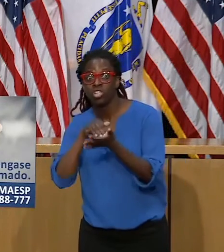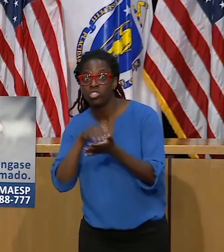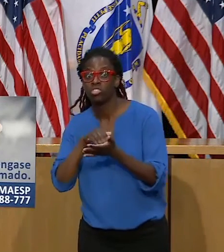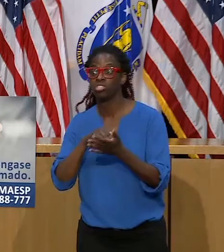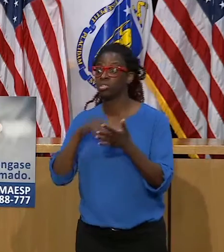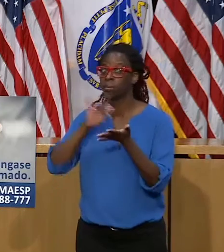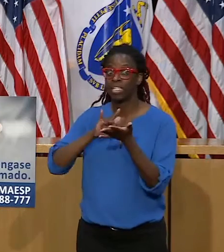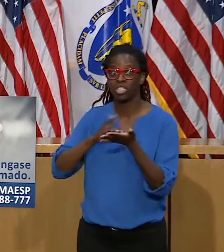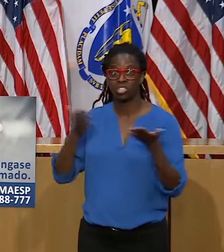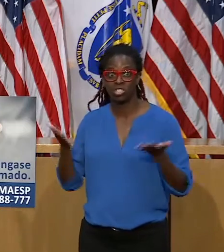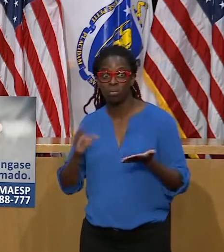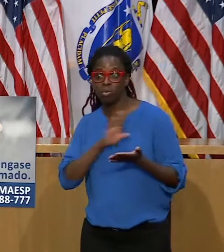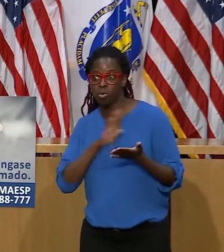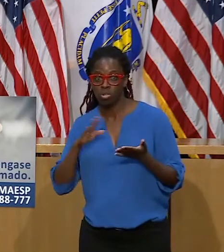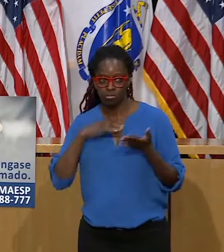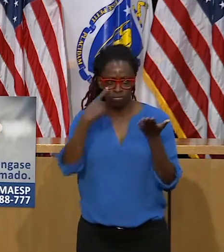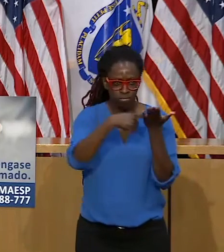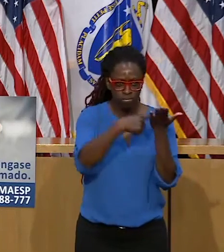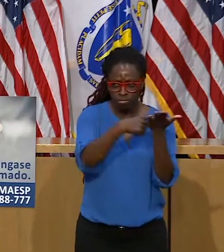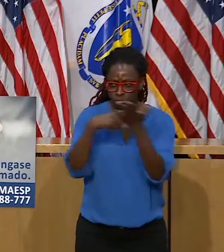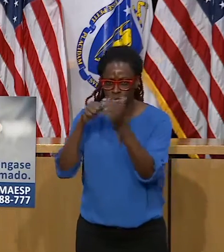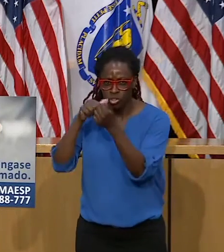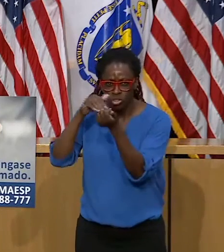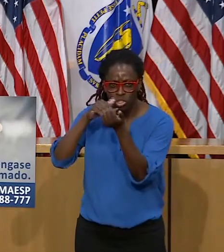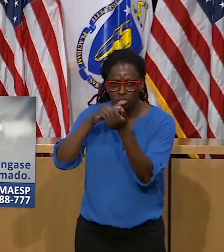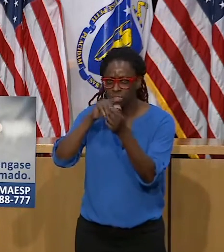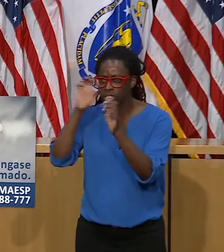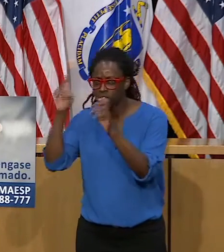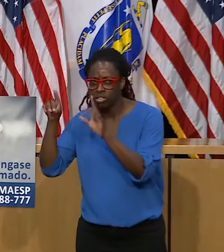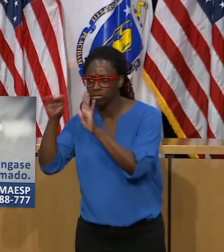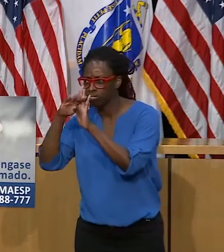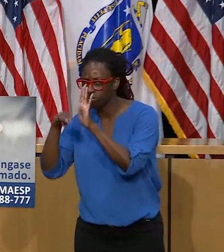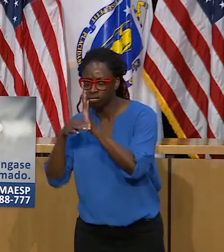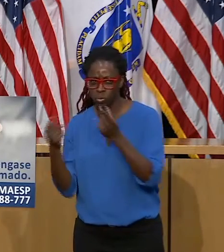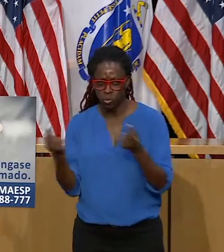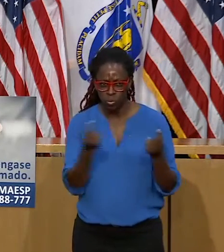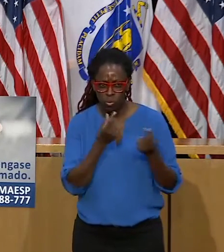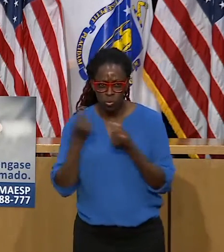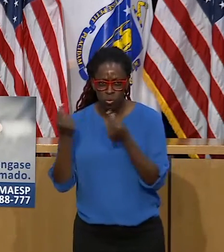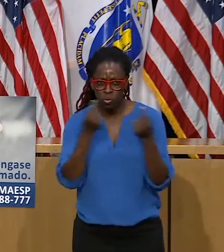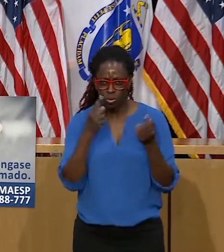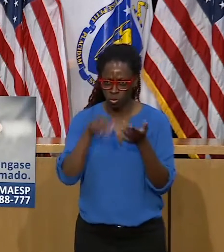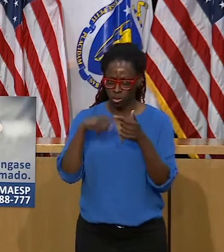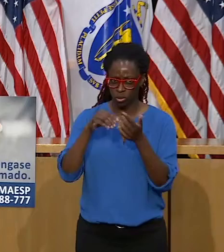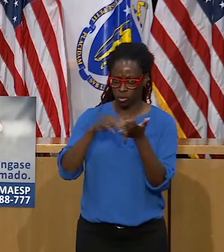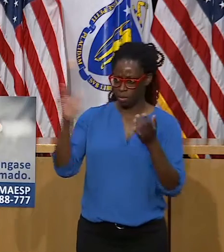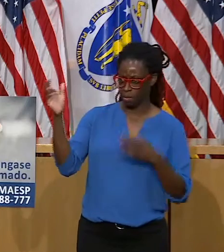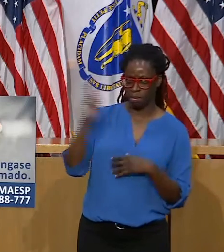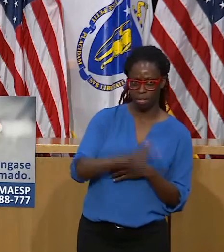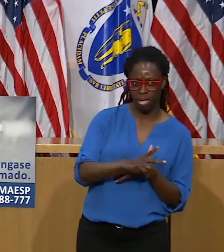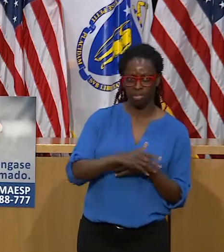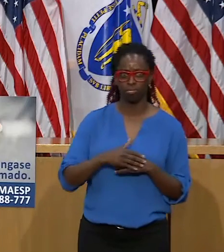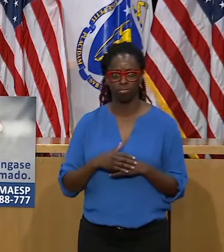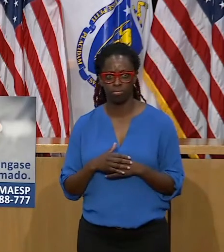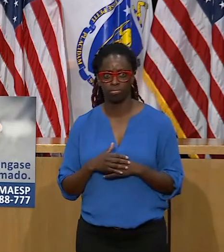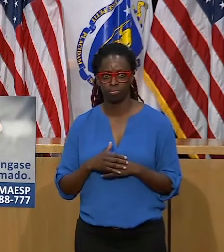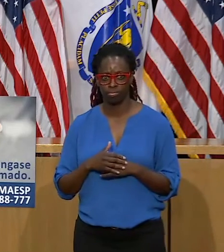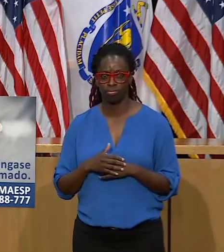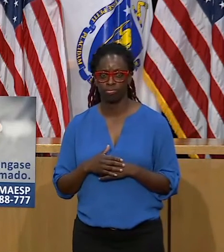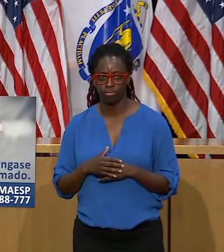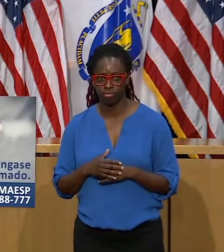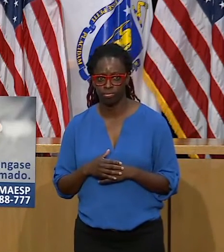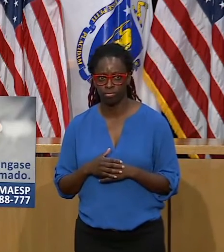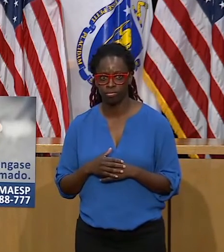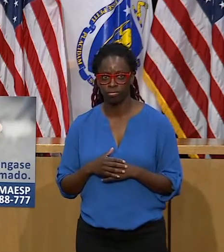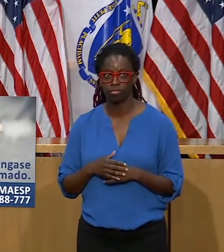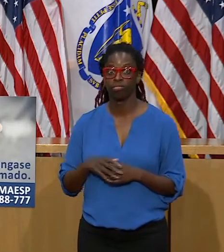only the risks associated with COVID-19 for in-person schooling, but also the risks associated with continuing to keep students